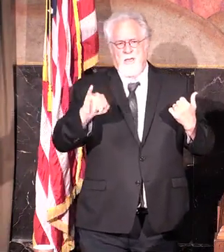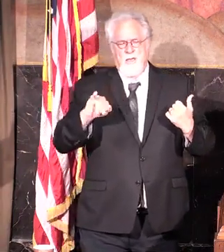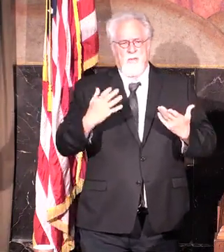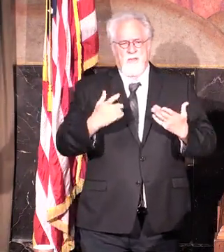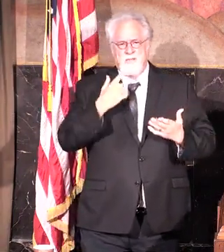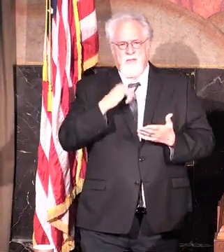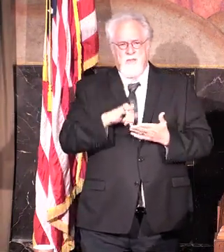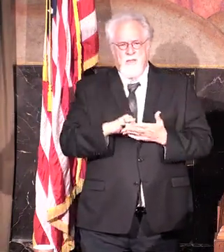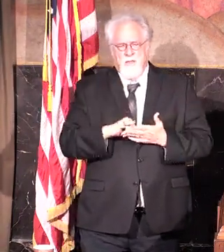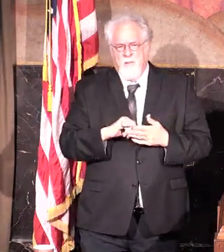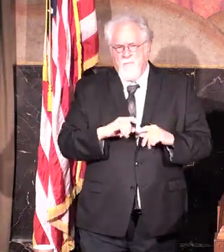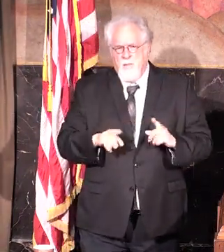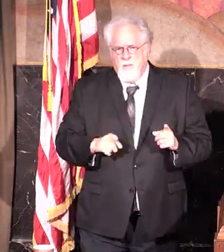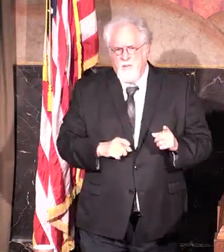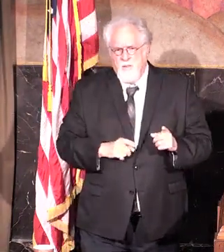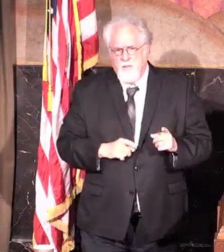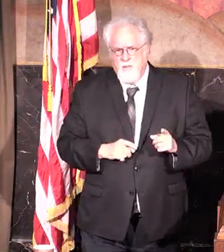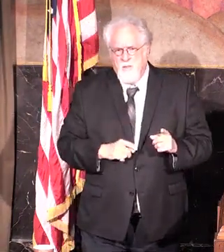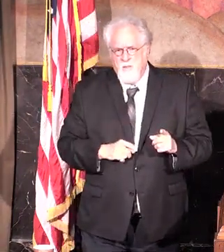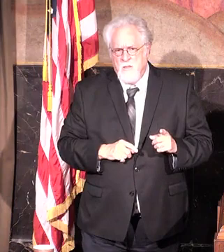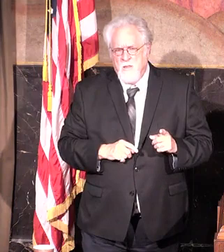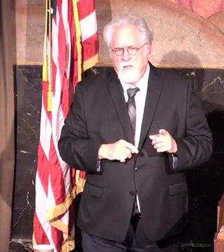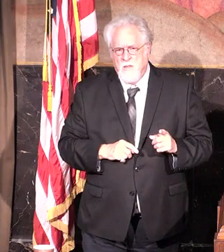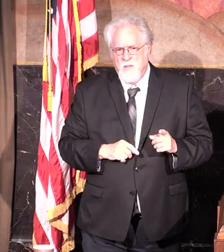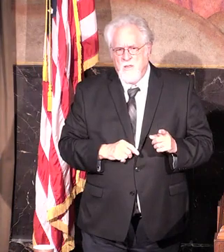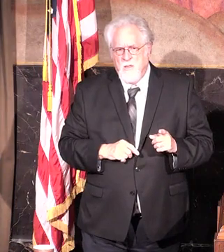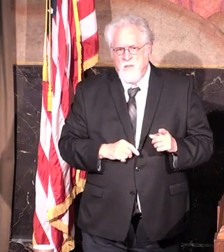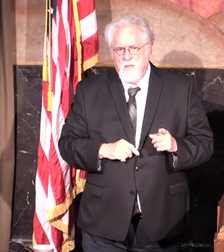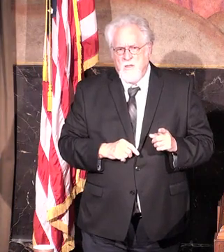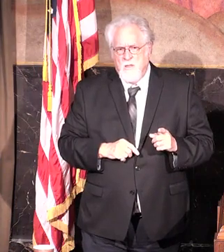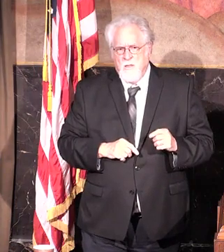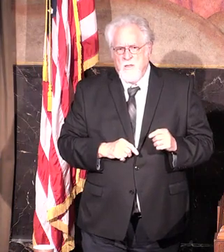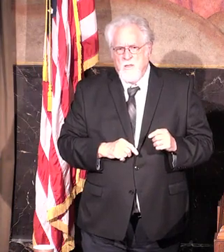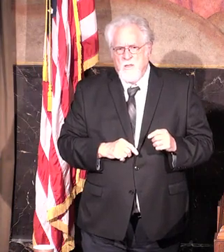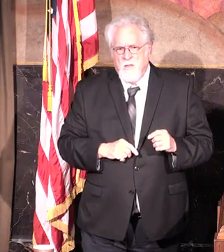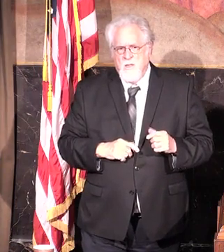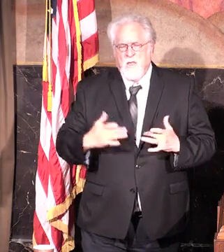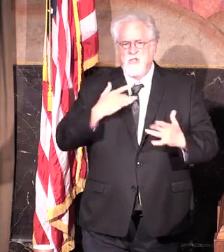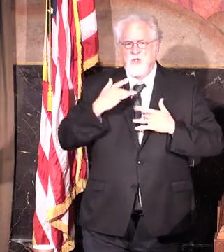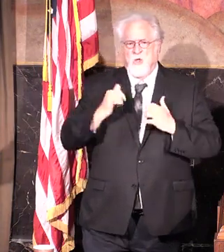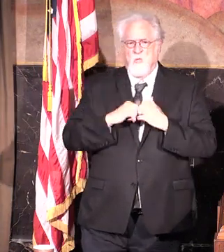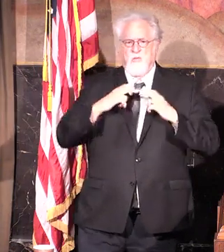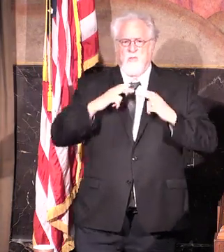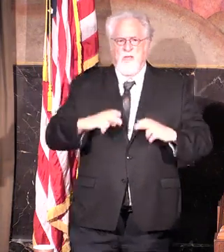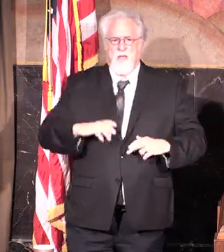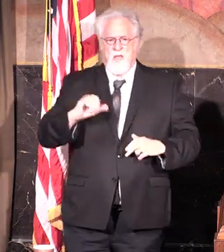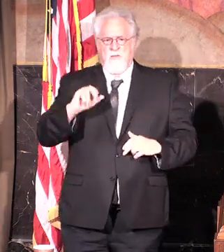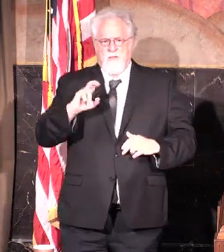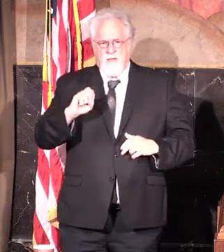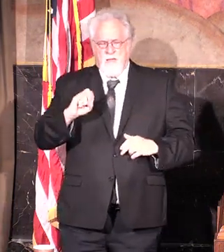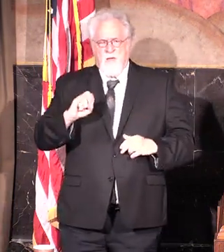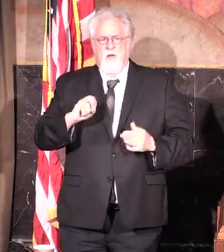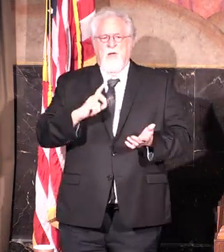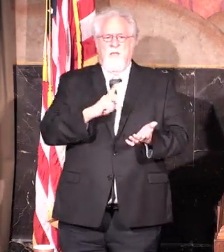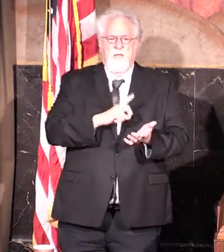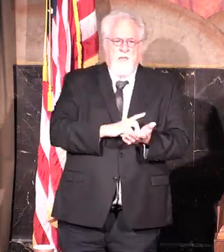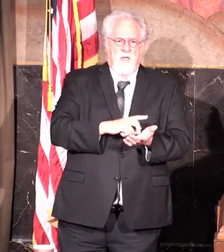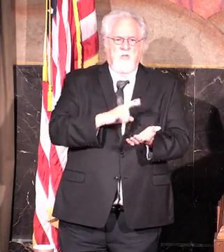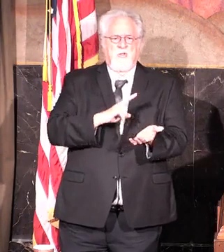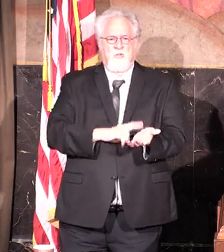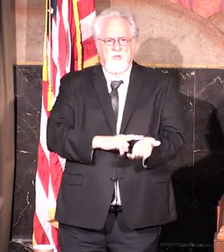there's concern that right now the concern with the healthcare system is that doctors and nurses are